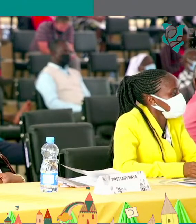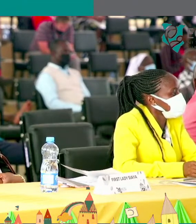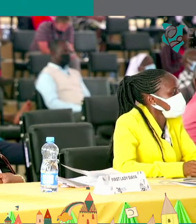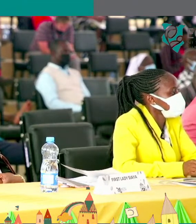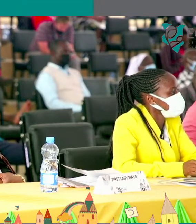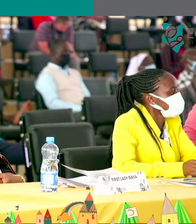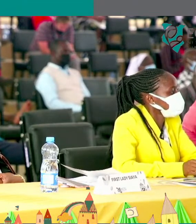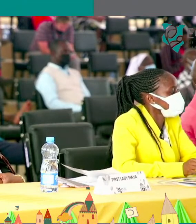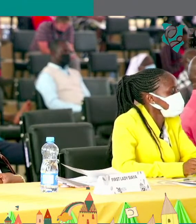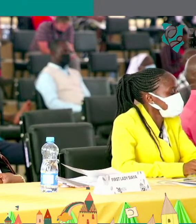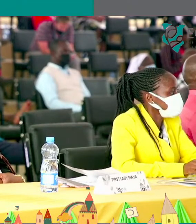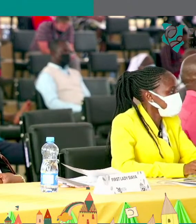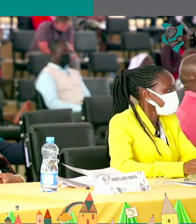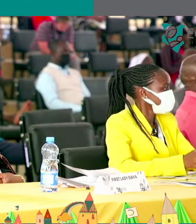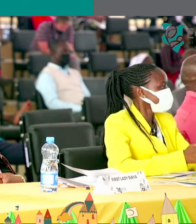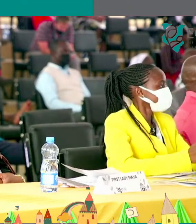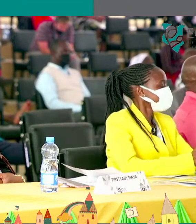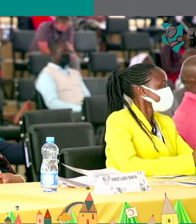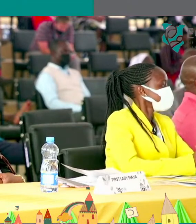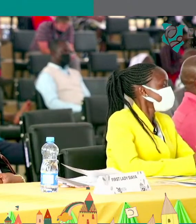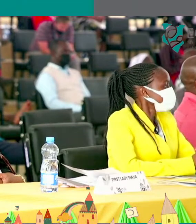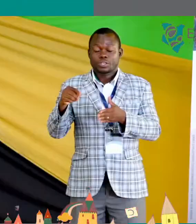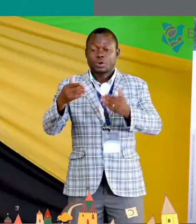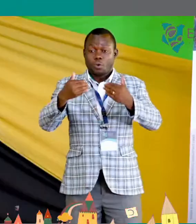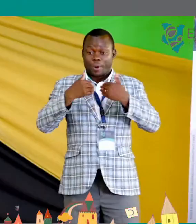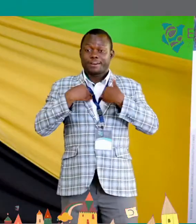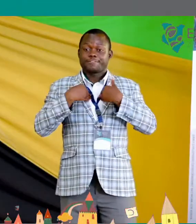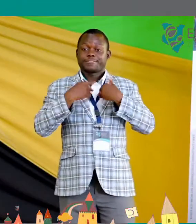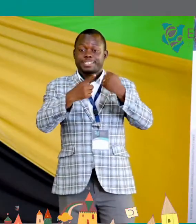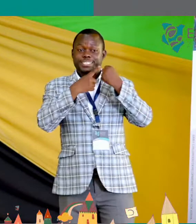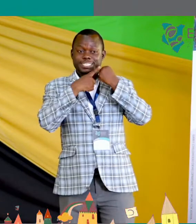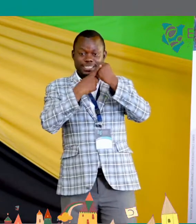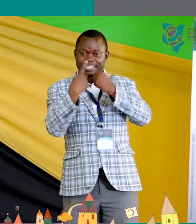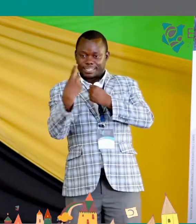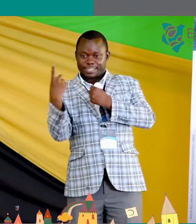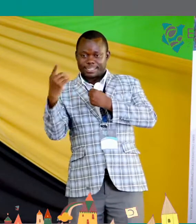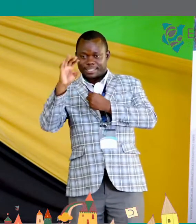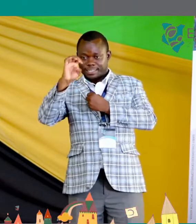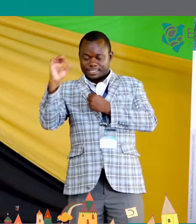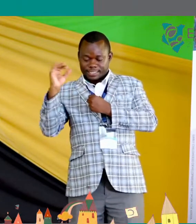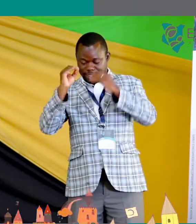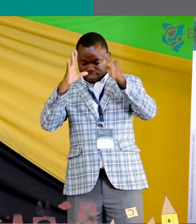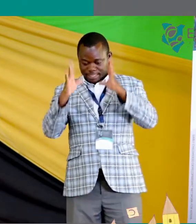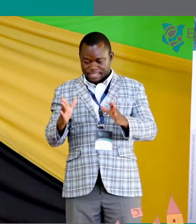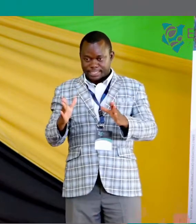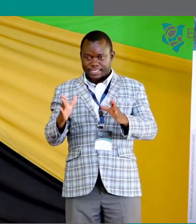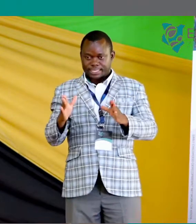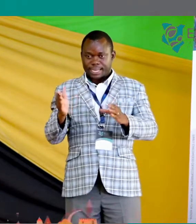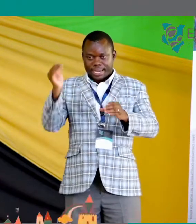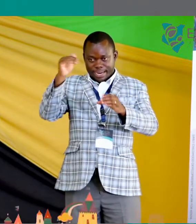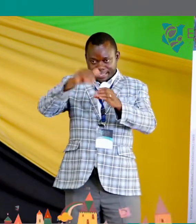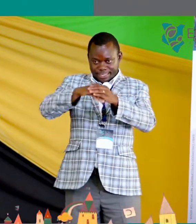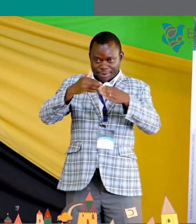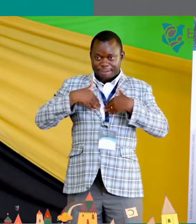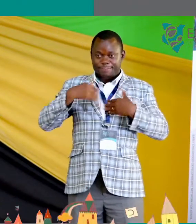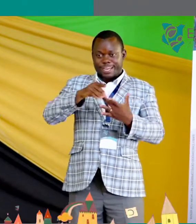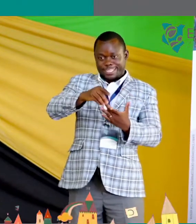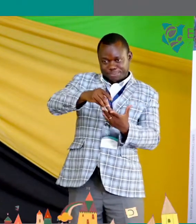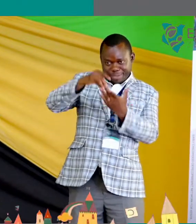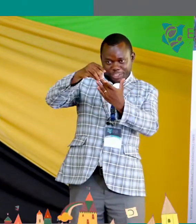not have any write-up, so I'll just talk through it. We have 611 ECD teachers, and among the 611, we have some